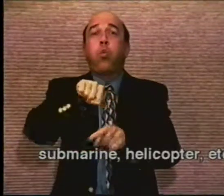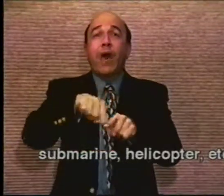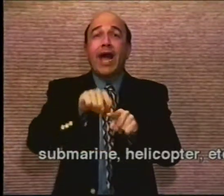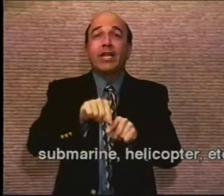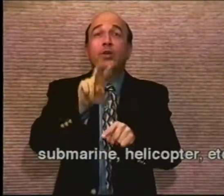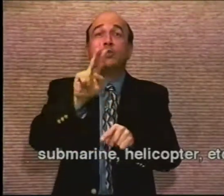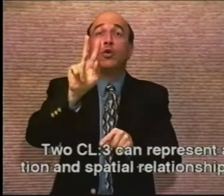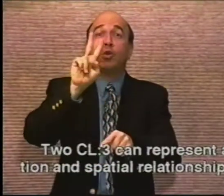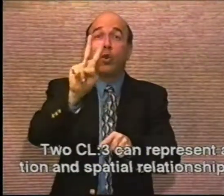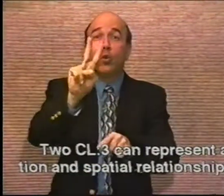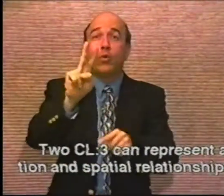When you use 2